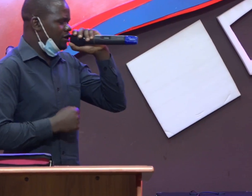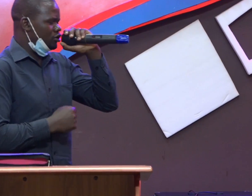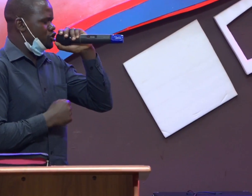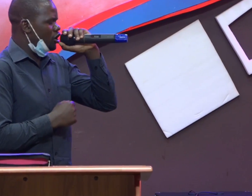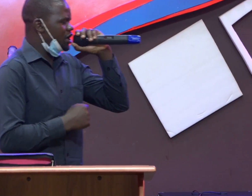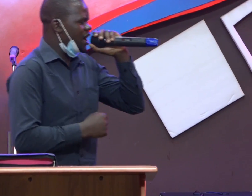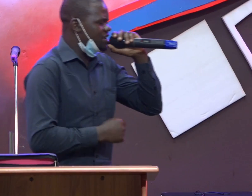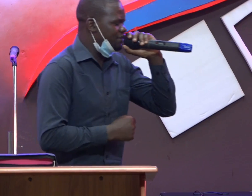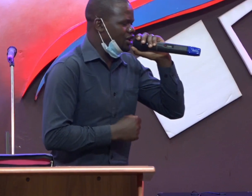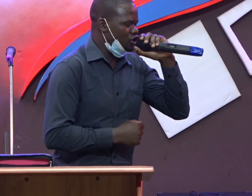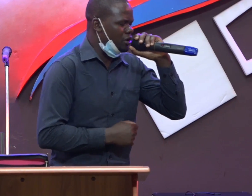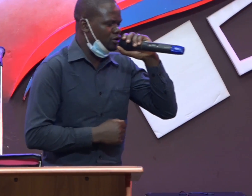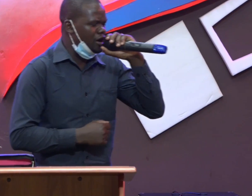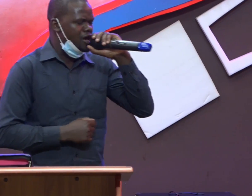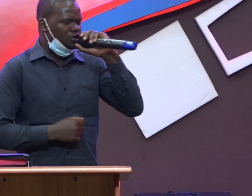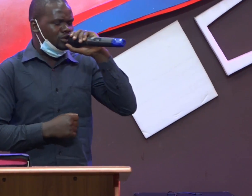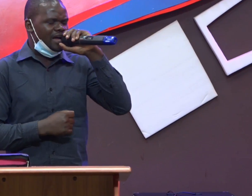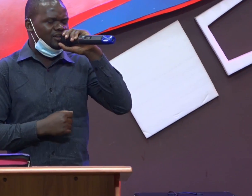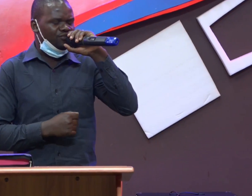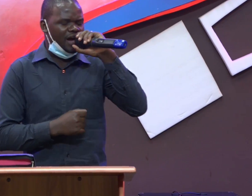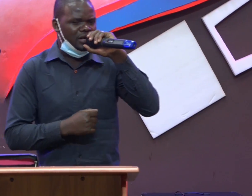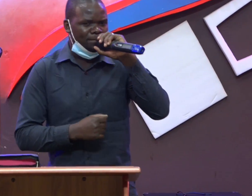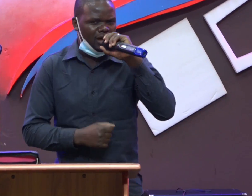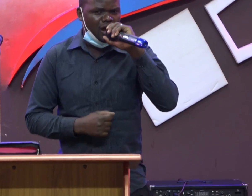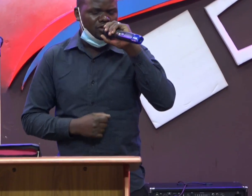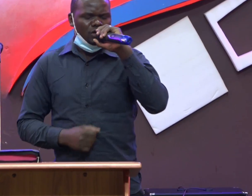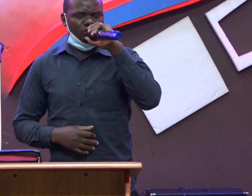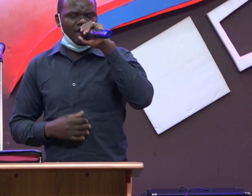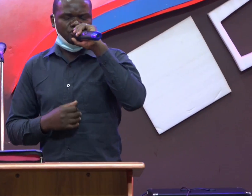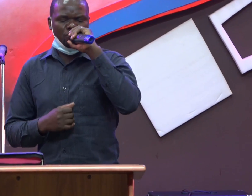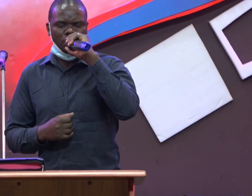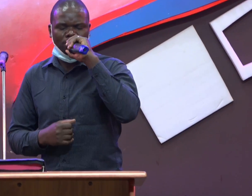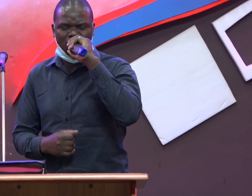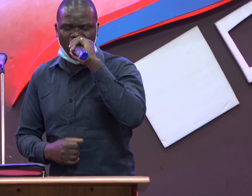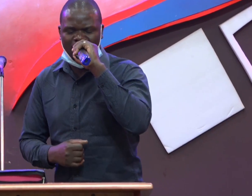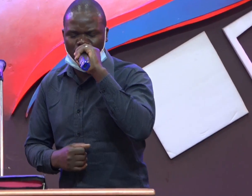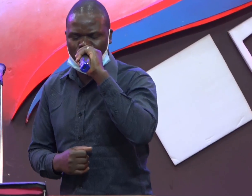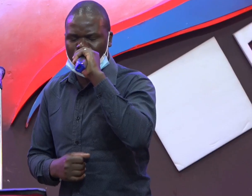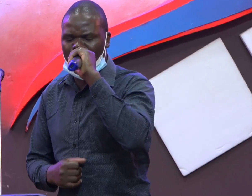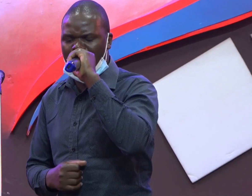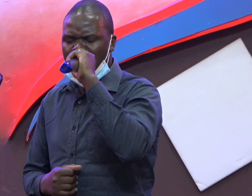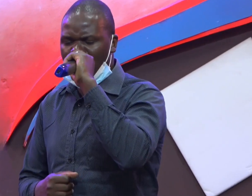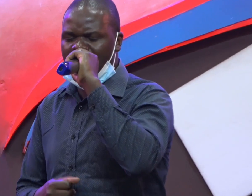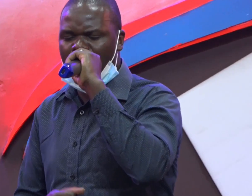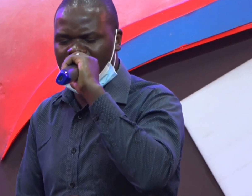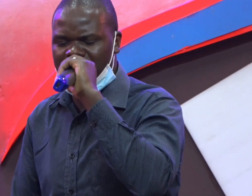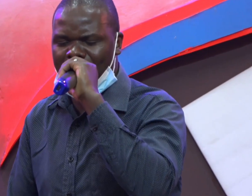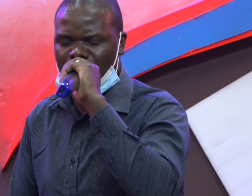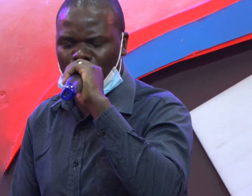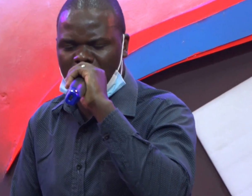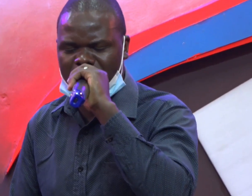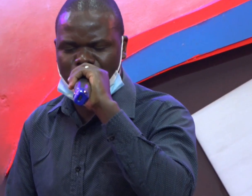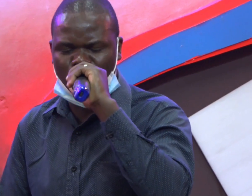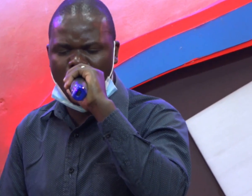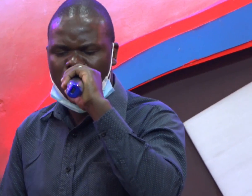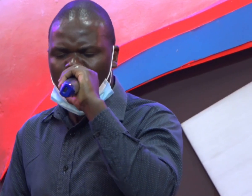Glory, that you relocate us, Heavenly King of Glory, to that divine place, to that serene place, Heavenly King of Glory, where you are in a